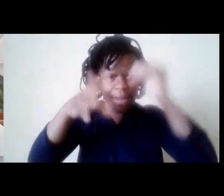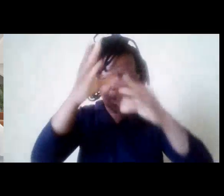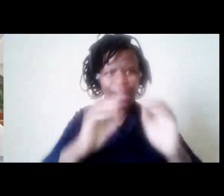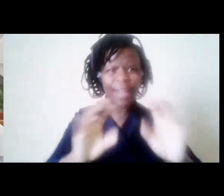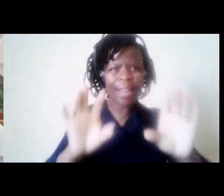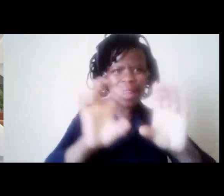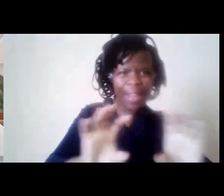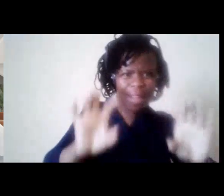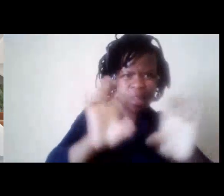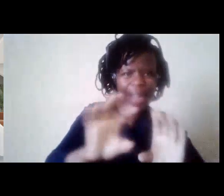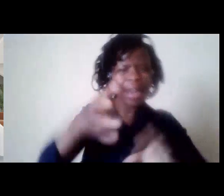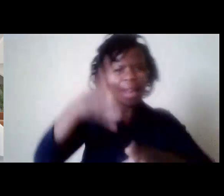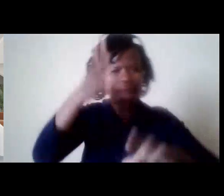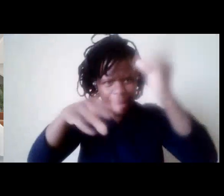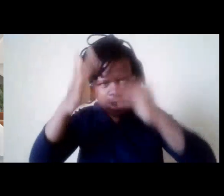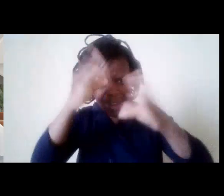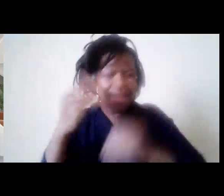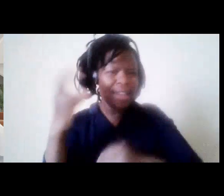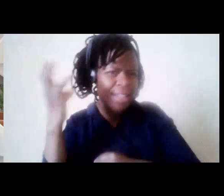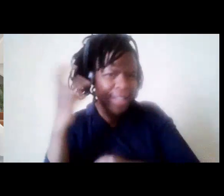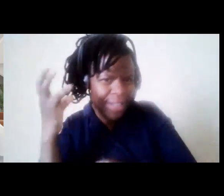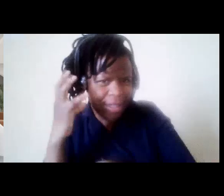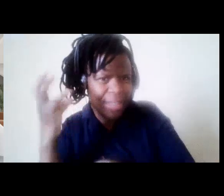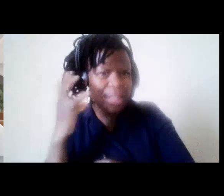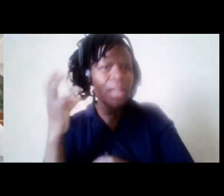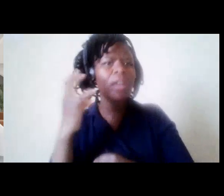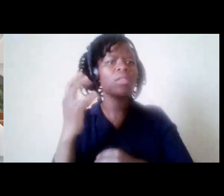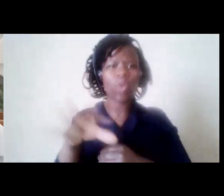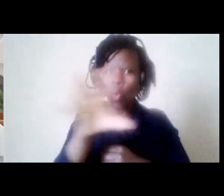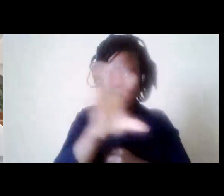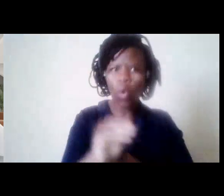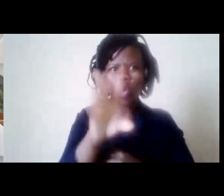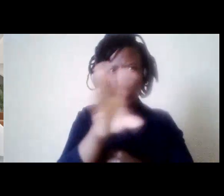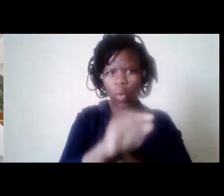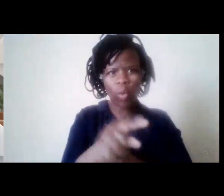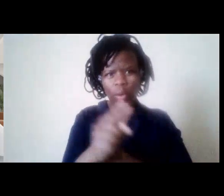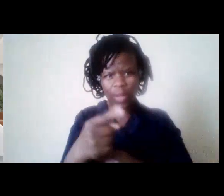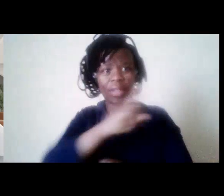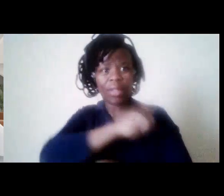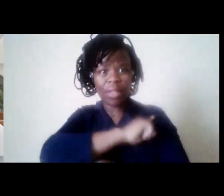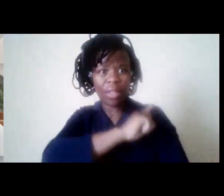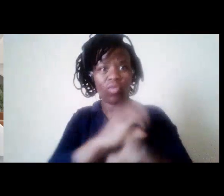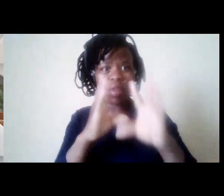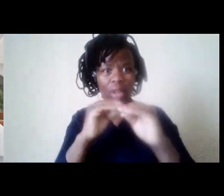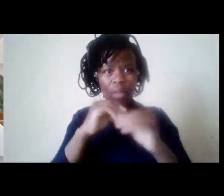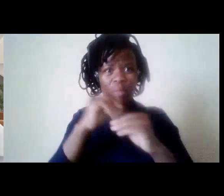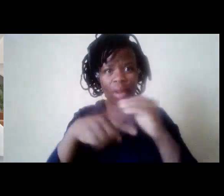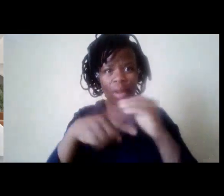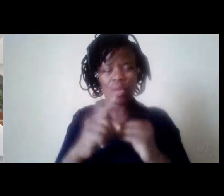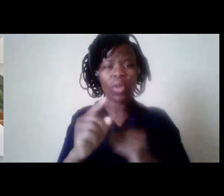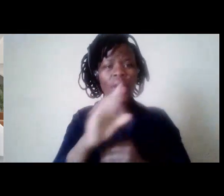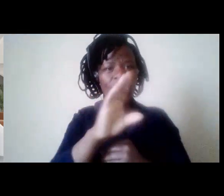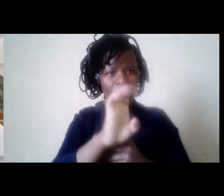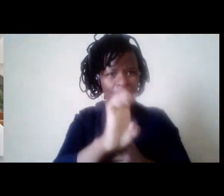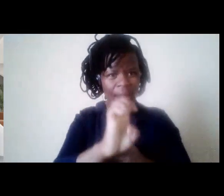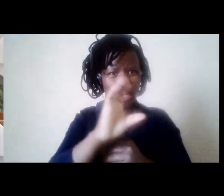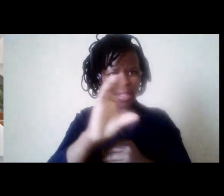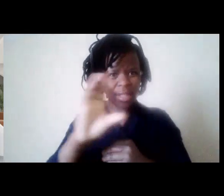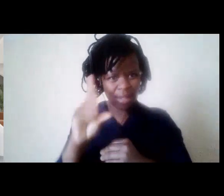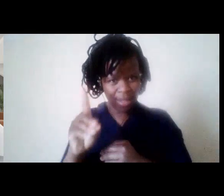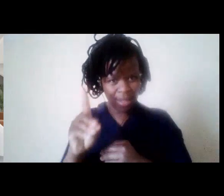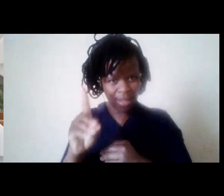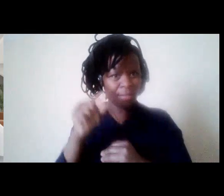sounds, associating sounds with movement, and the rest of it. So that's why she spoke about the ECC, the expanded core curriculum, which